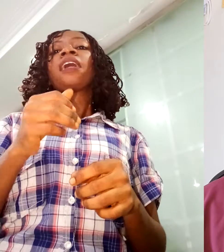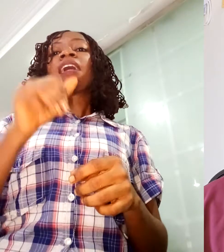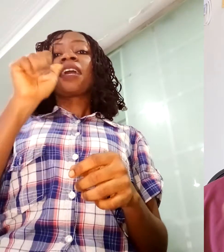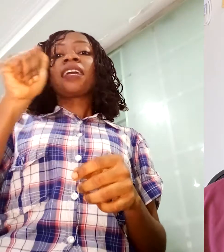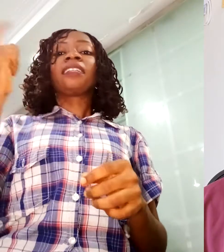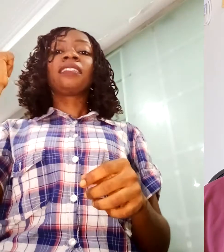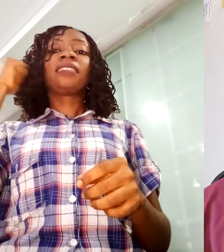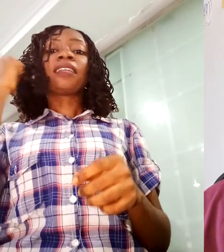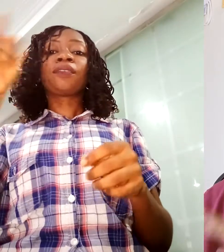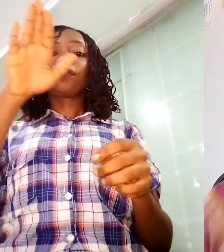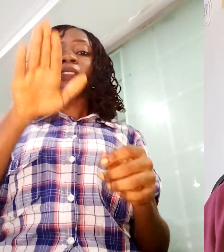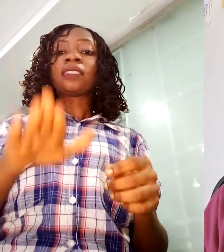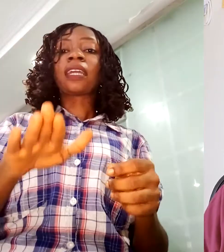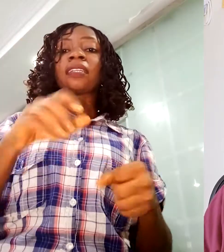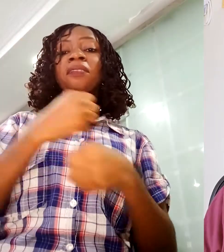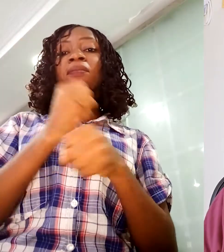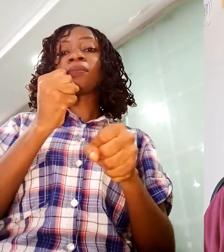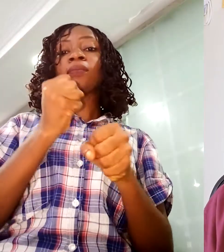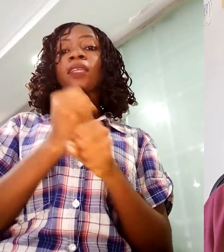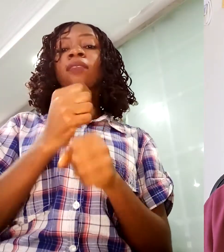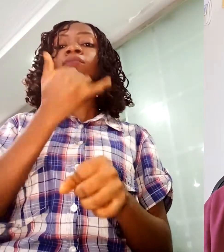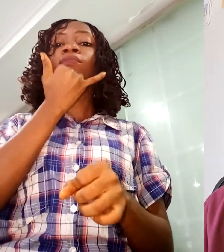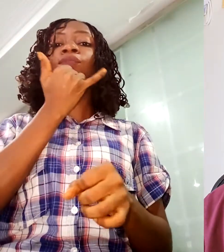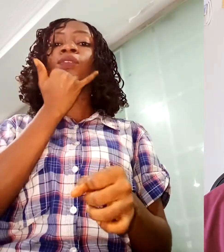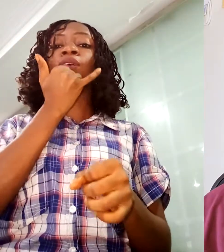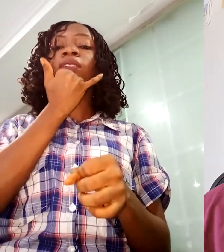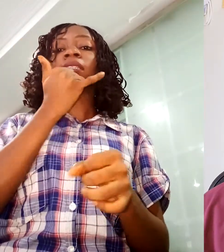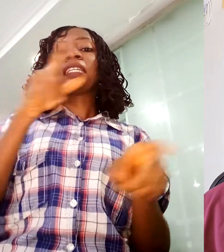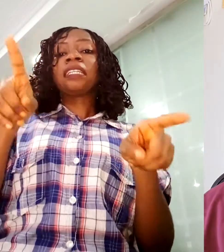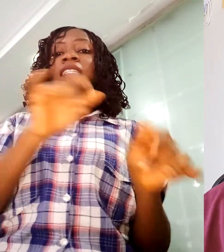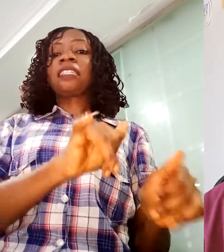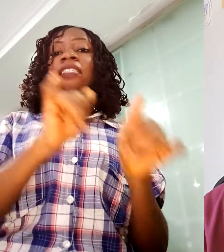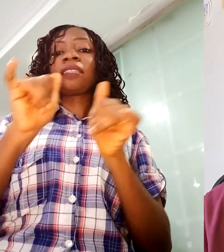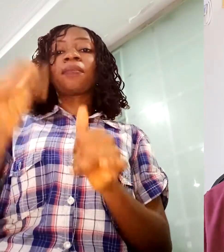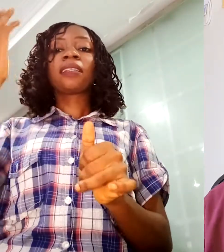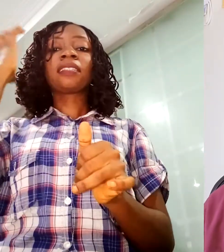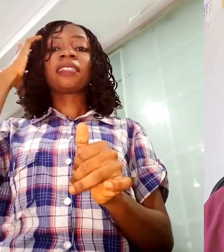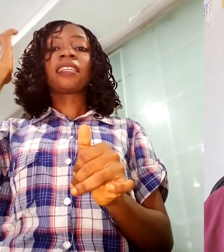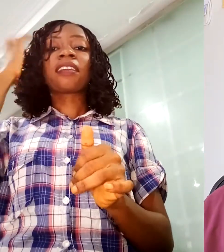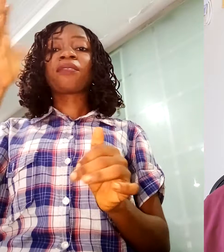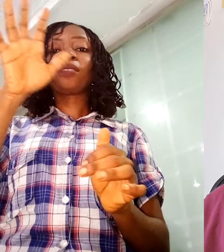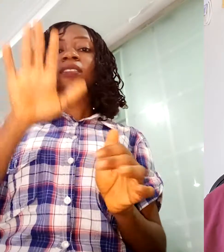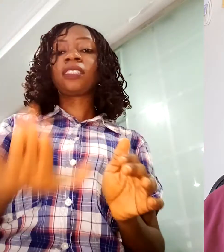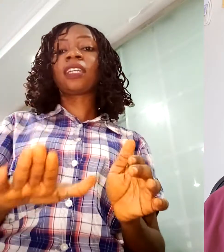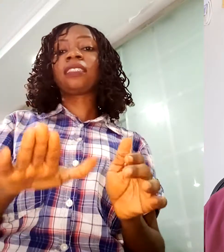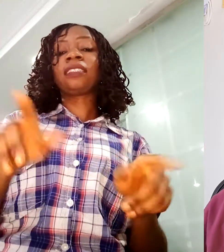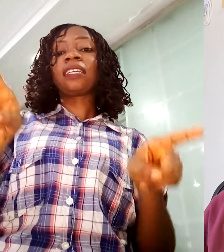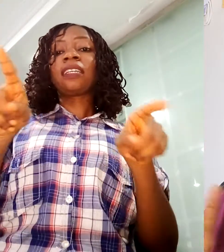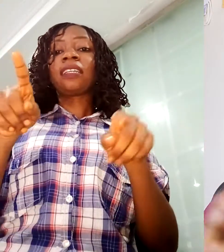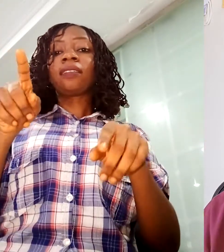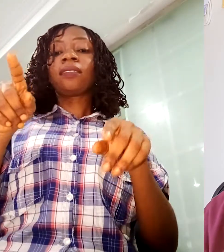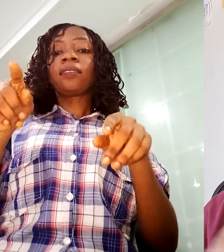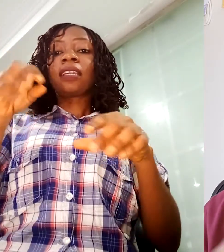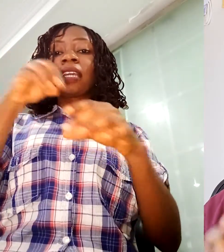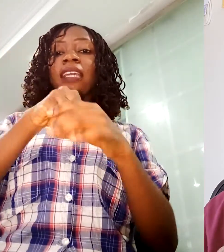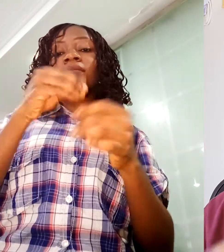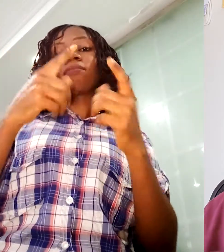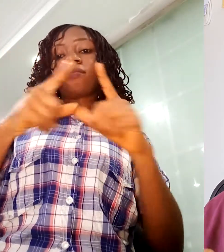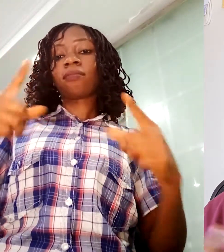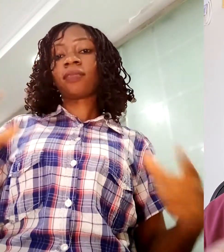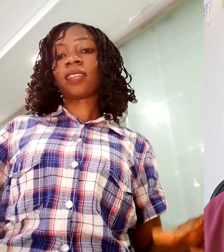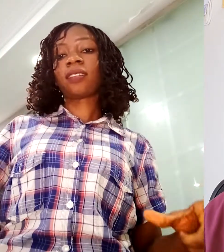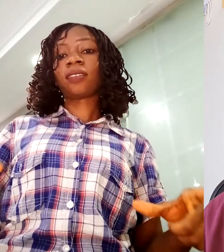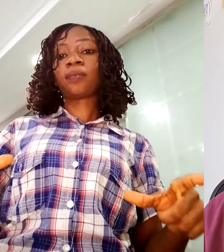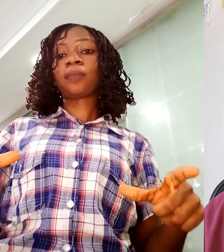child makes mistakes just like a hearing child makes mistakes in expressions. So at this level, I know that part